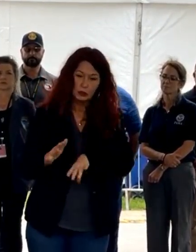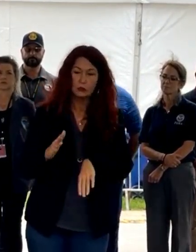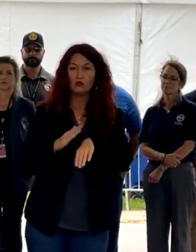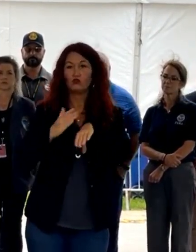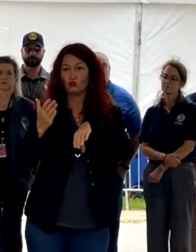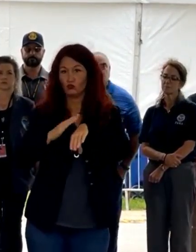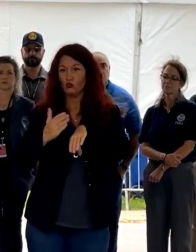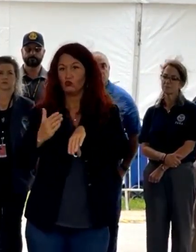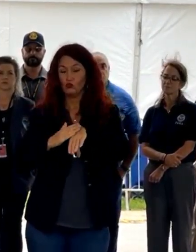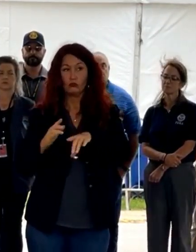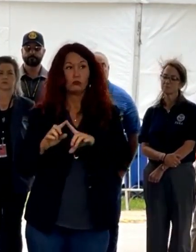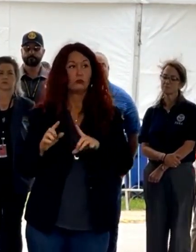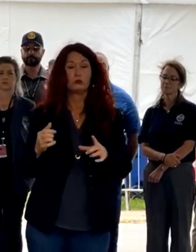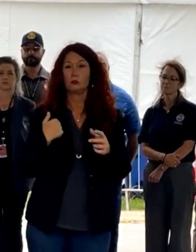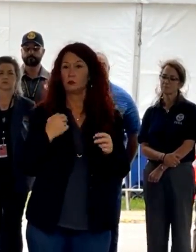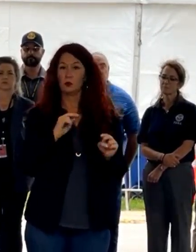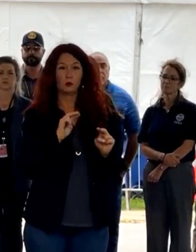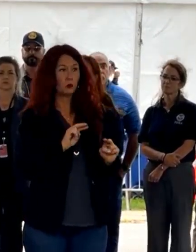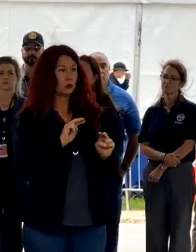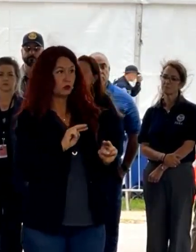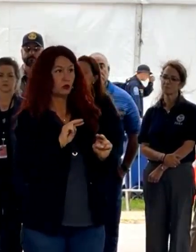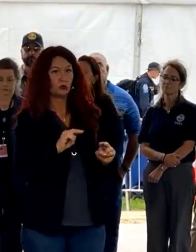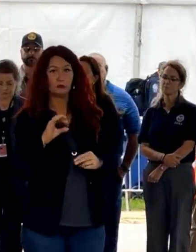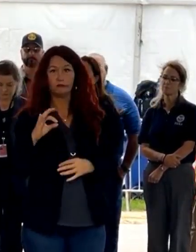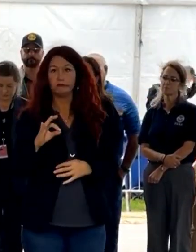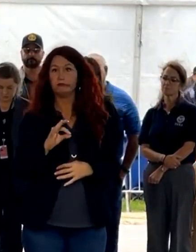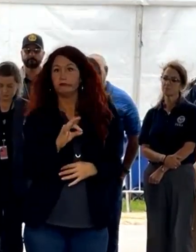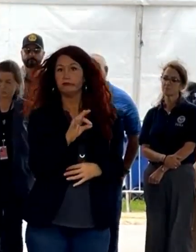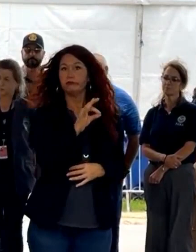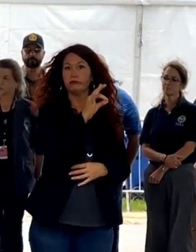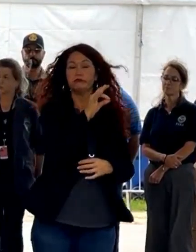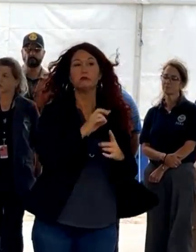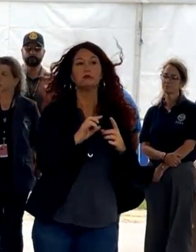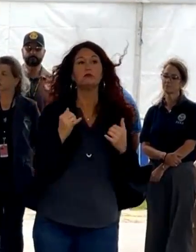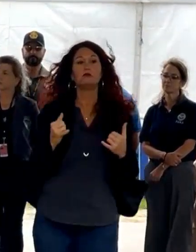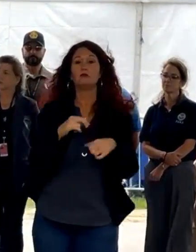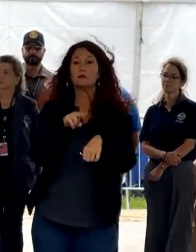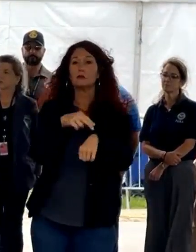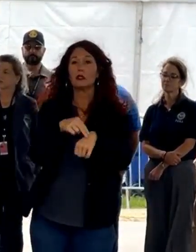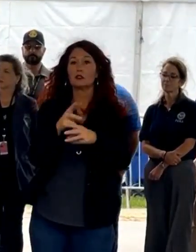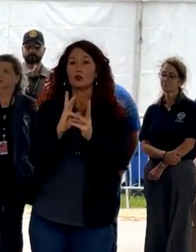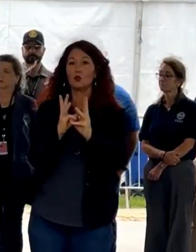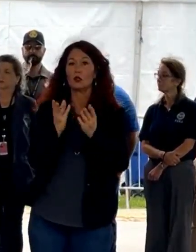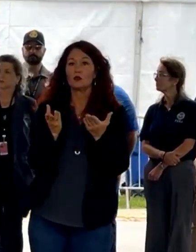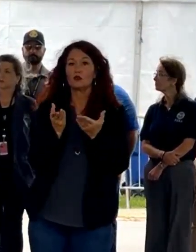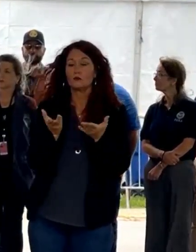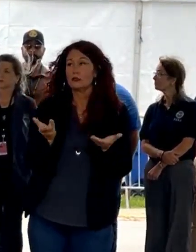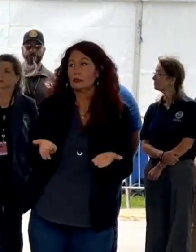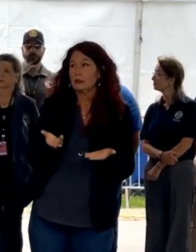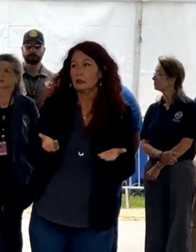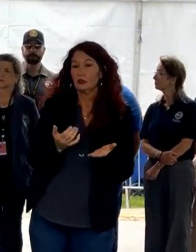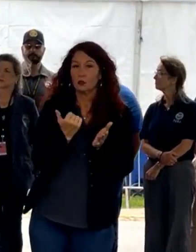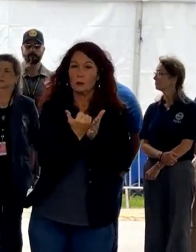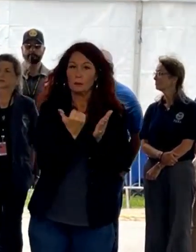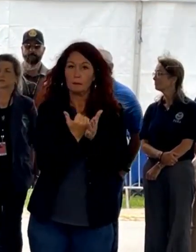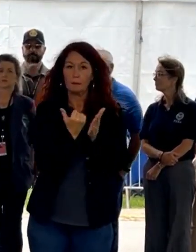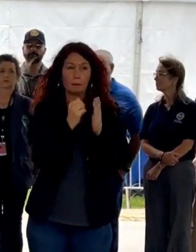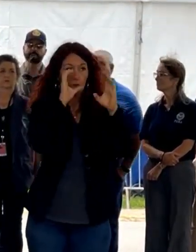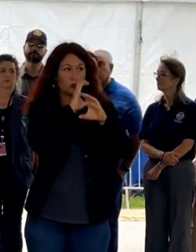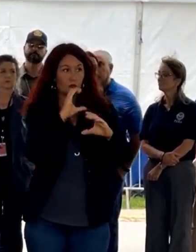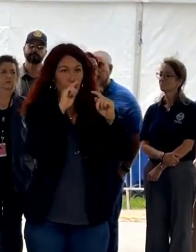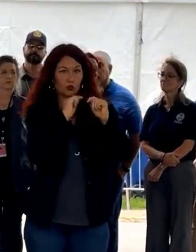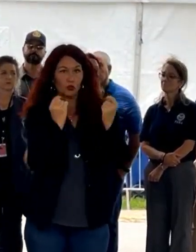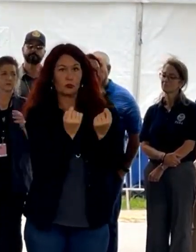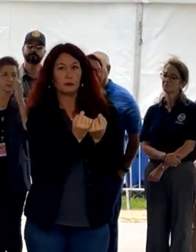service embedded within our search and rescue teams to work closely to track for any changes that could impact the